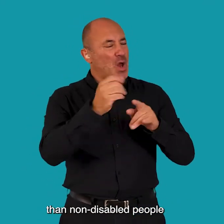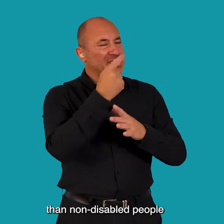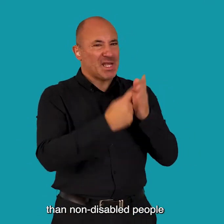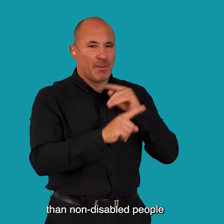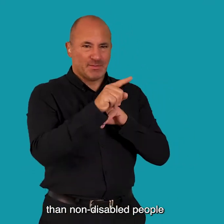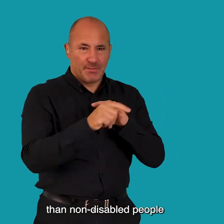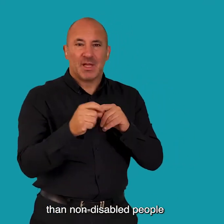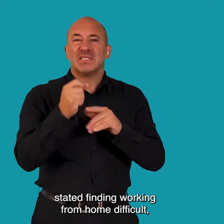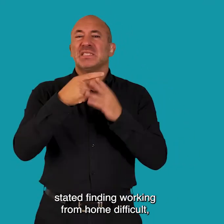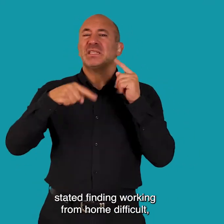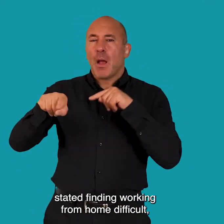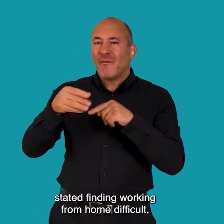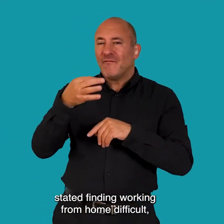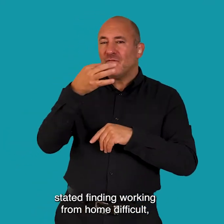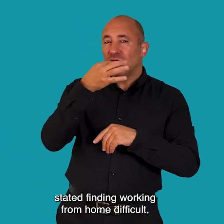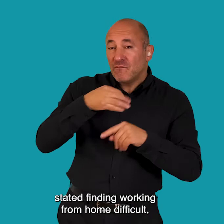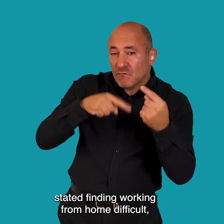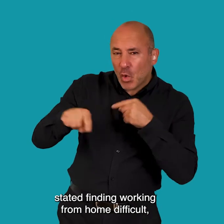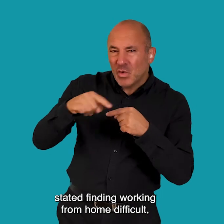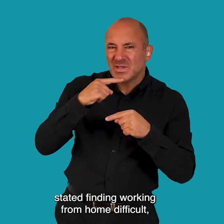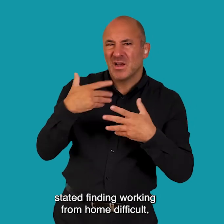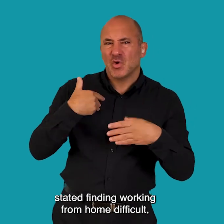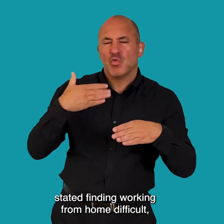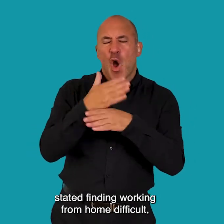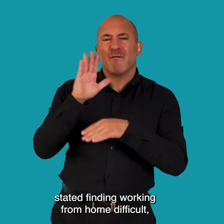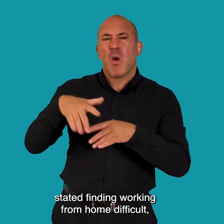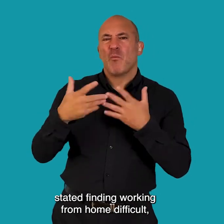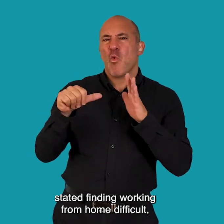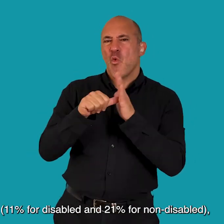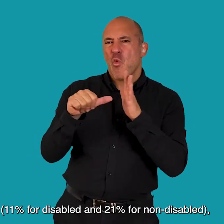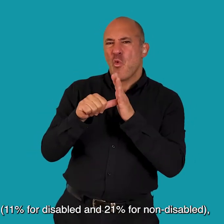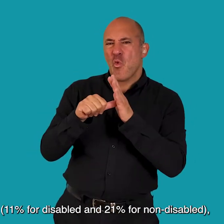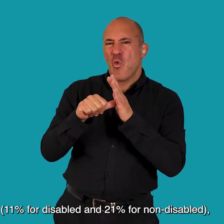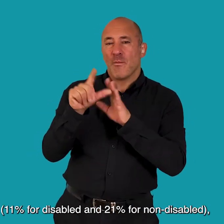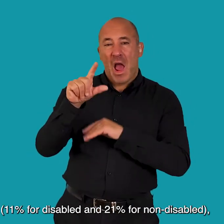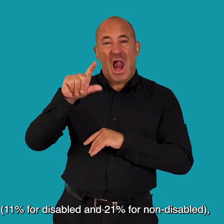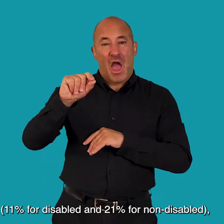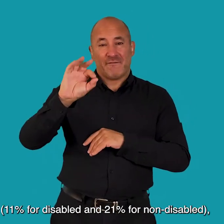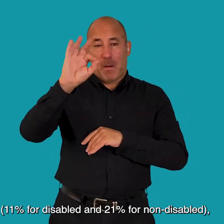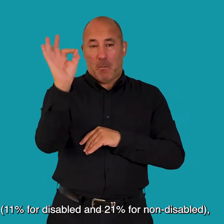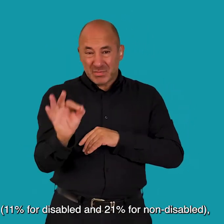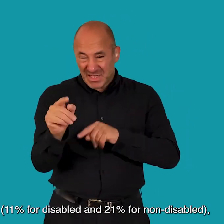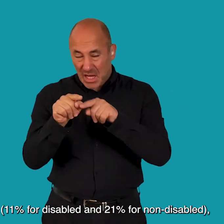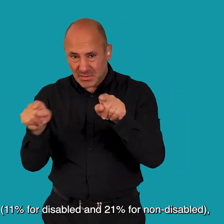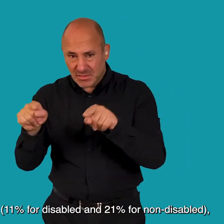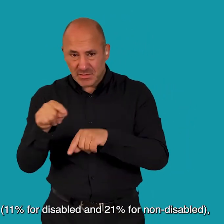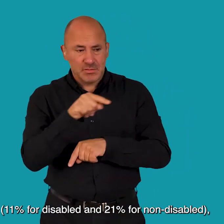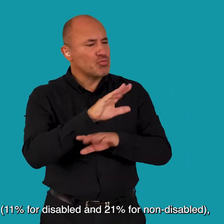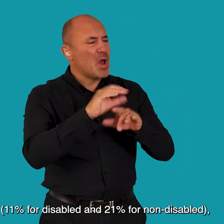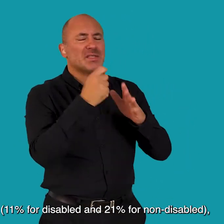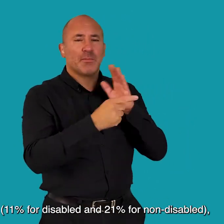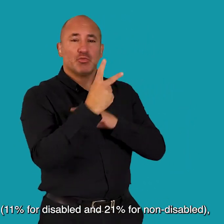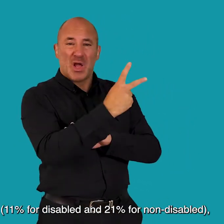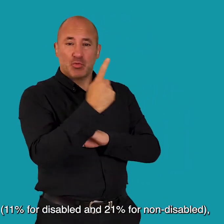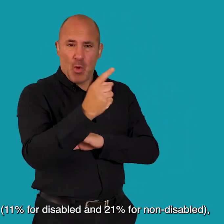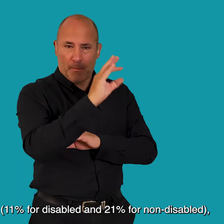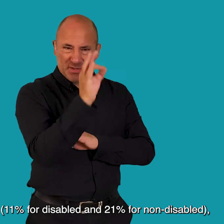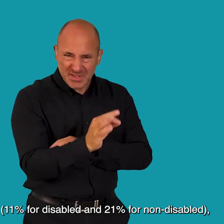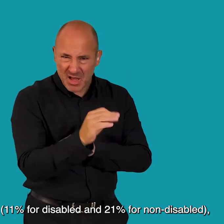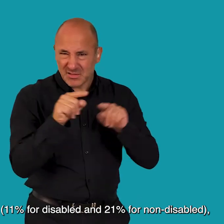non-disabled people stated finding working from home difficult, 11% for disabled and 21% for non-disabled,